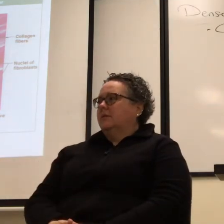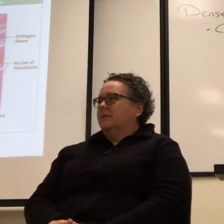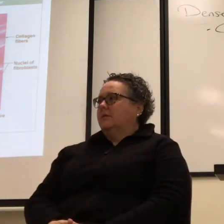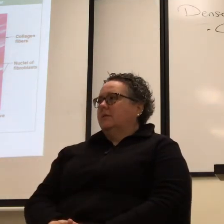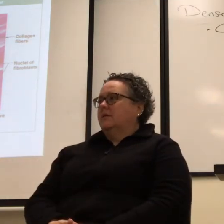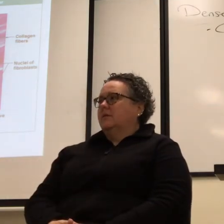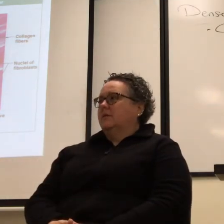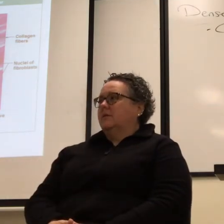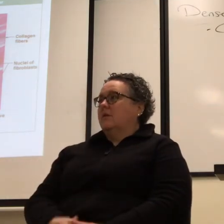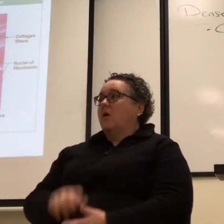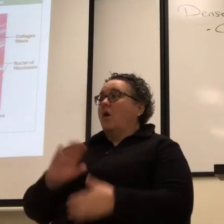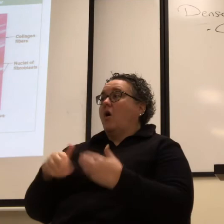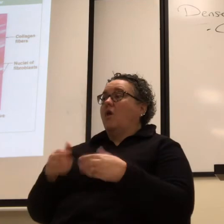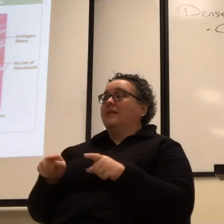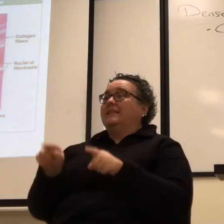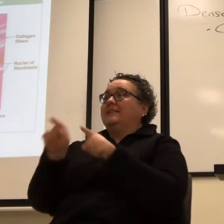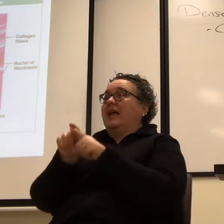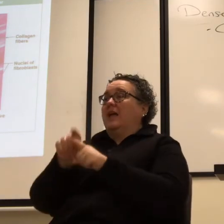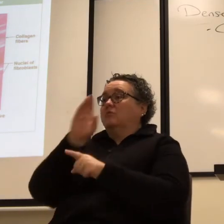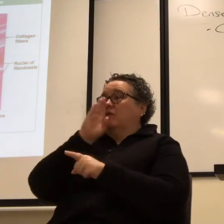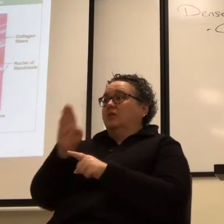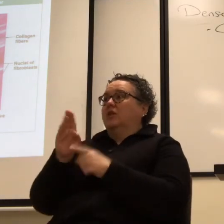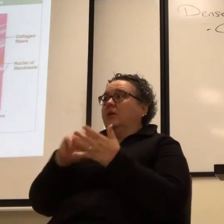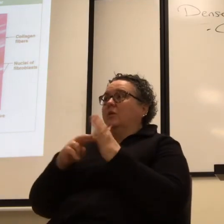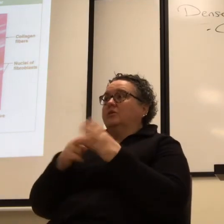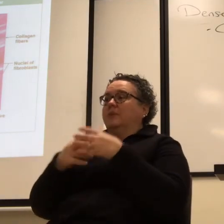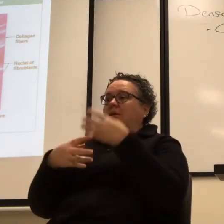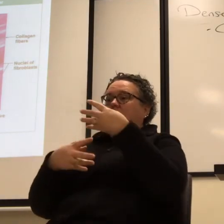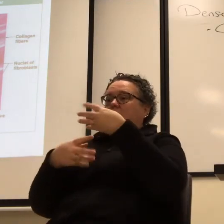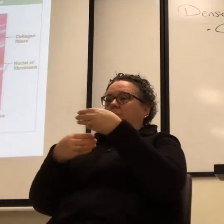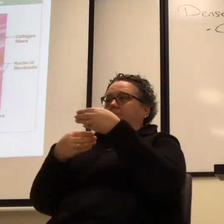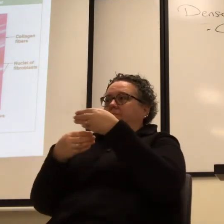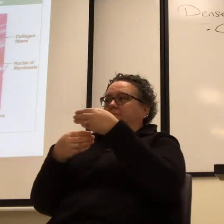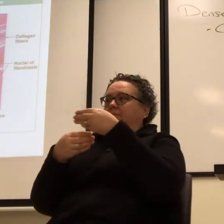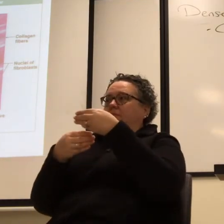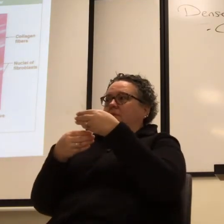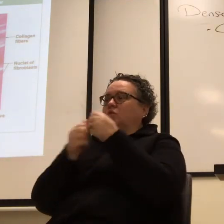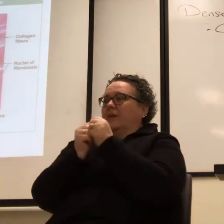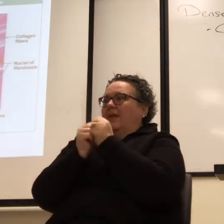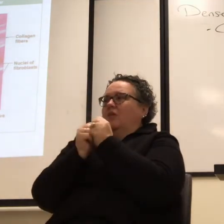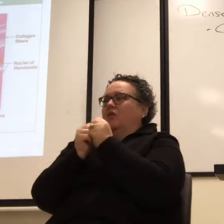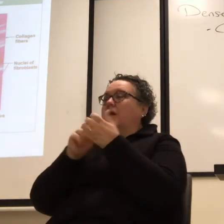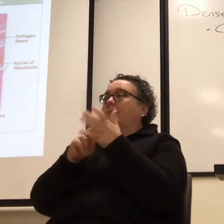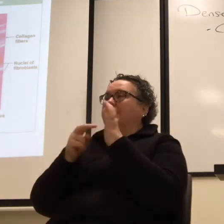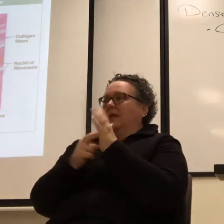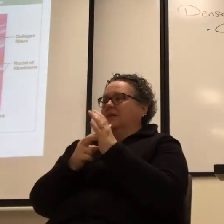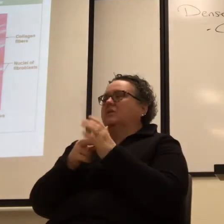In the same orientation, which makes it the regular kind.